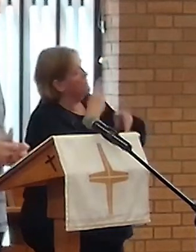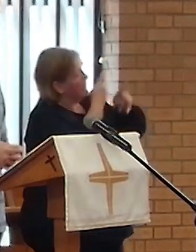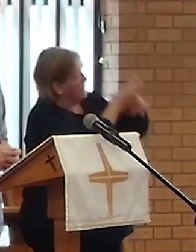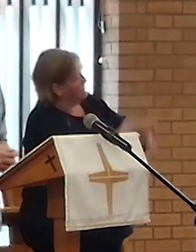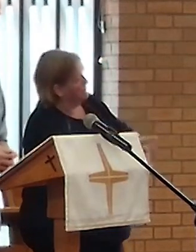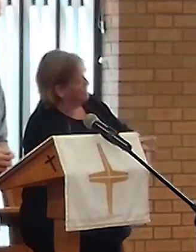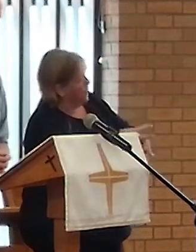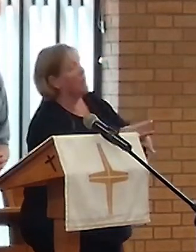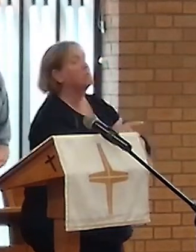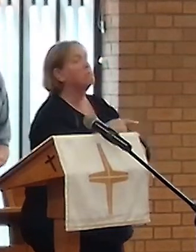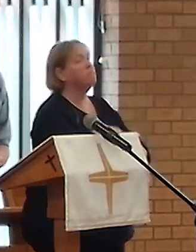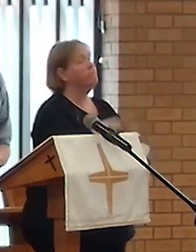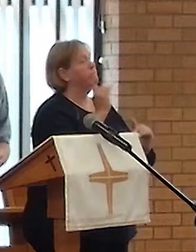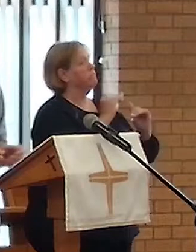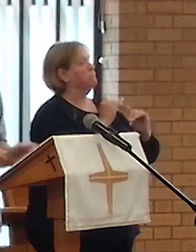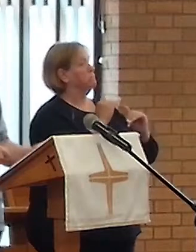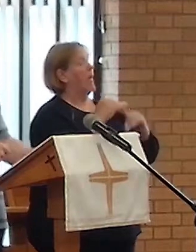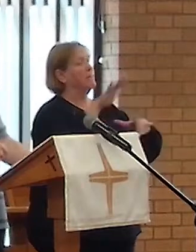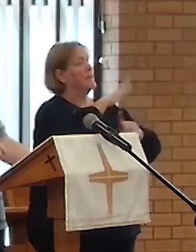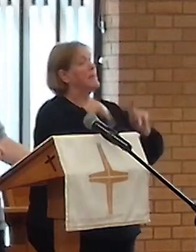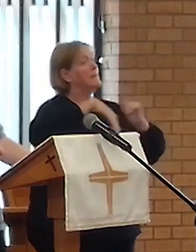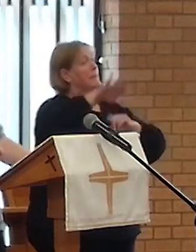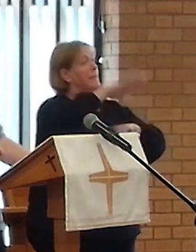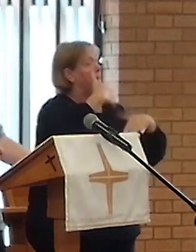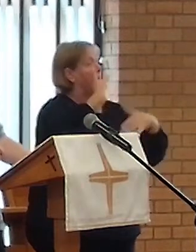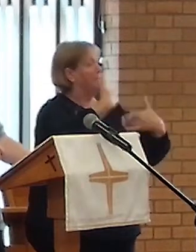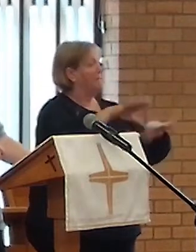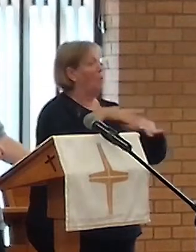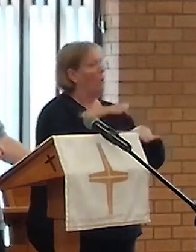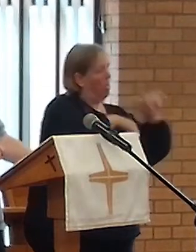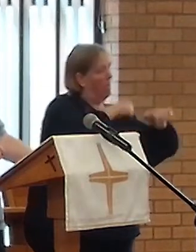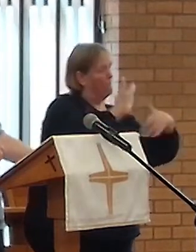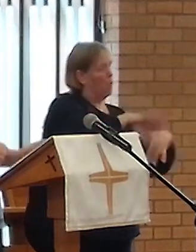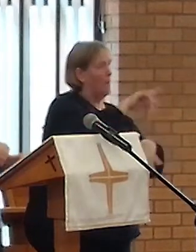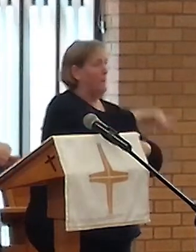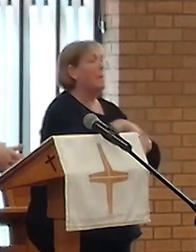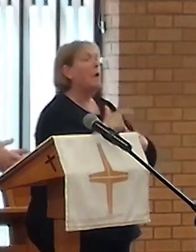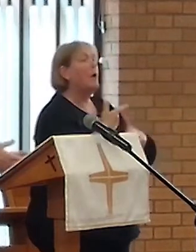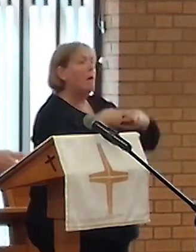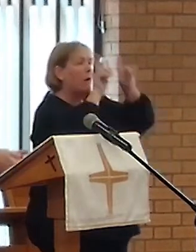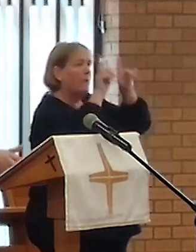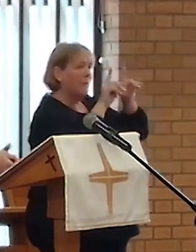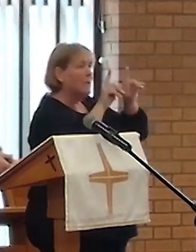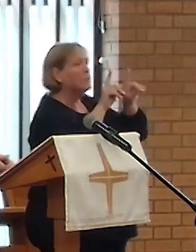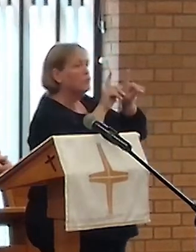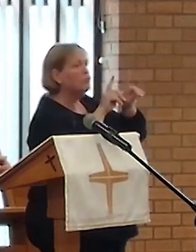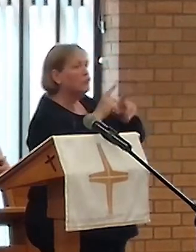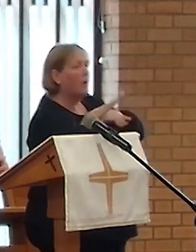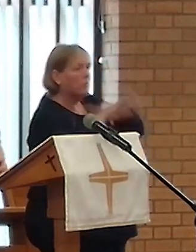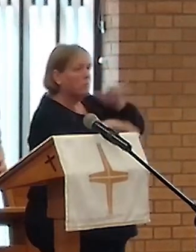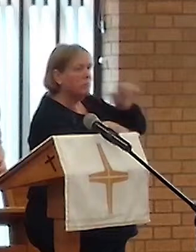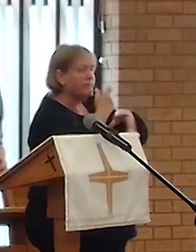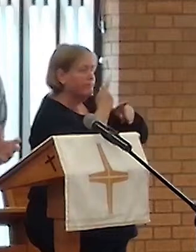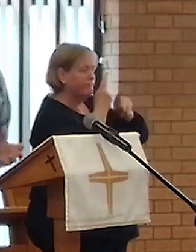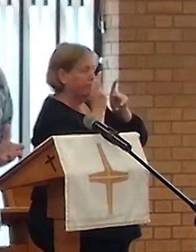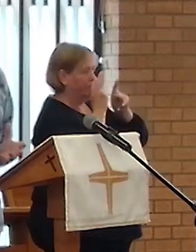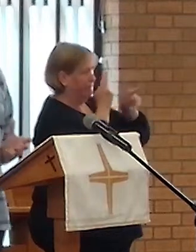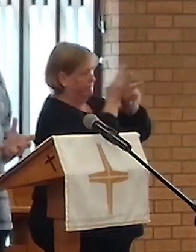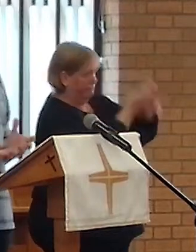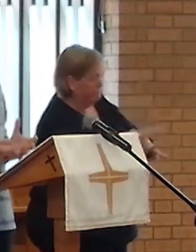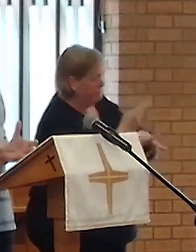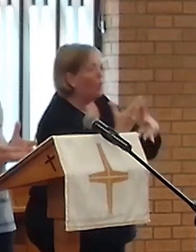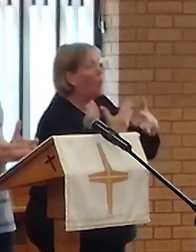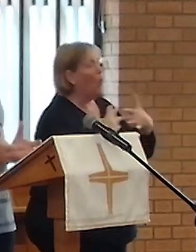him a job on the estate that he used to poach. He no longer wears his poacher's coat, but instead